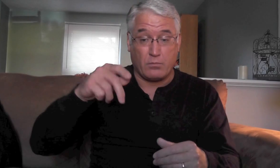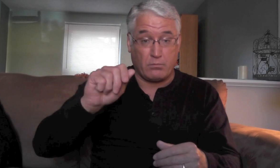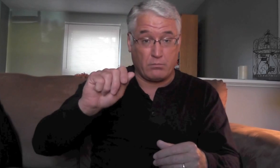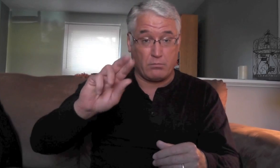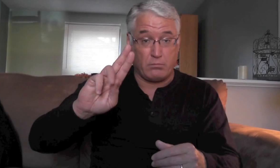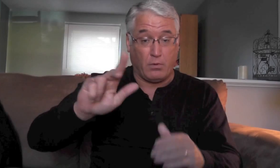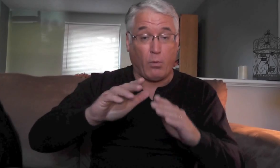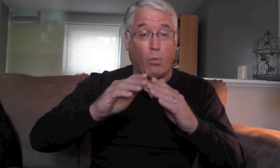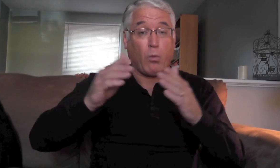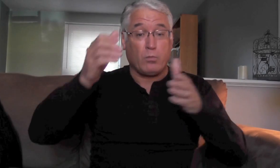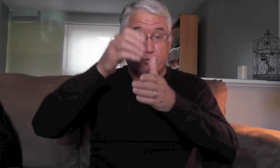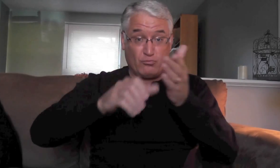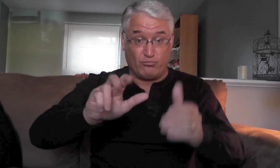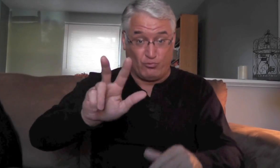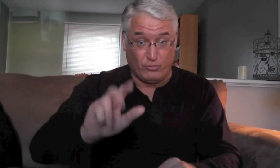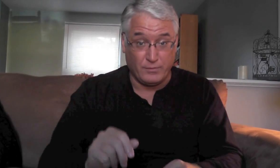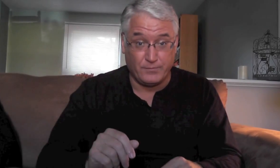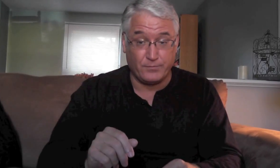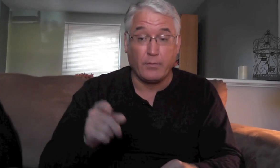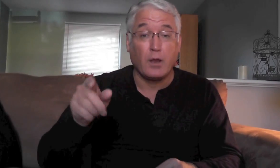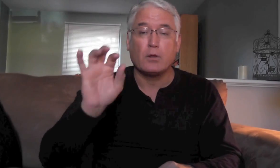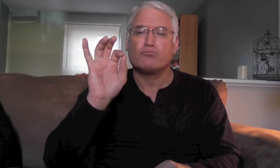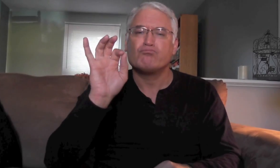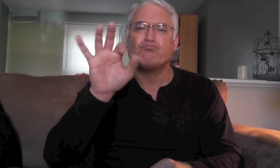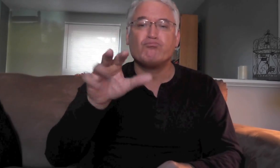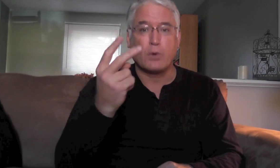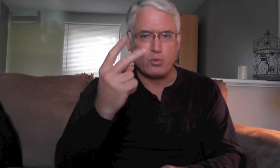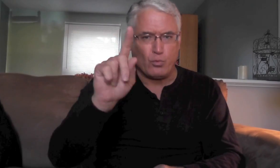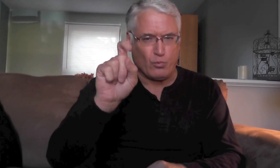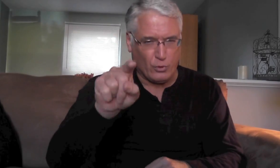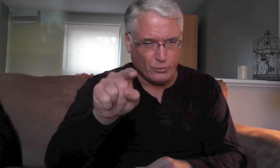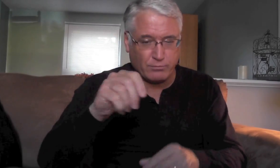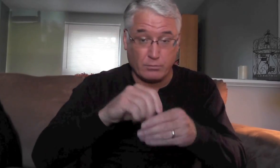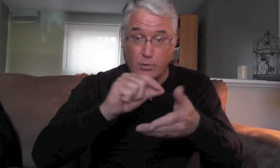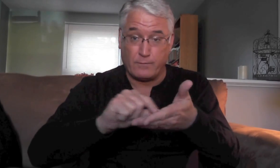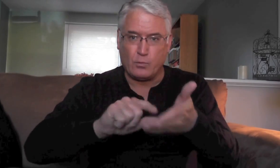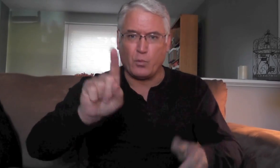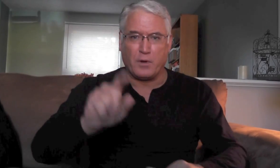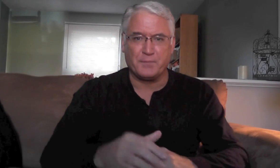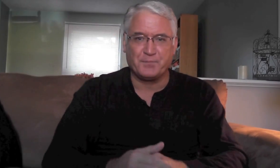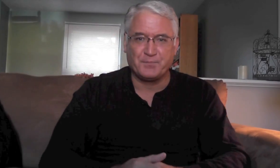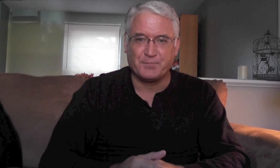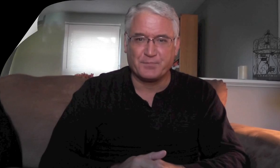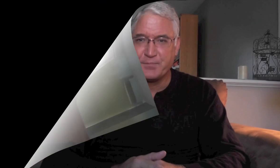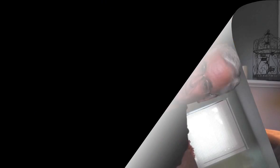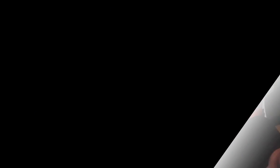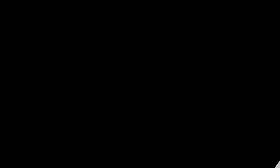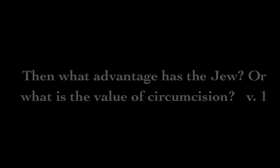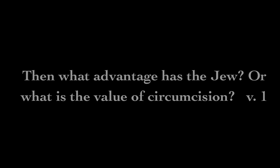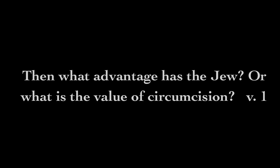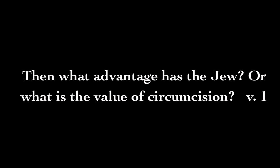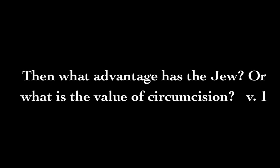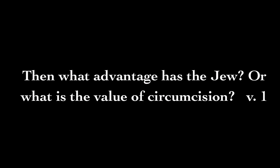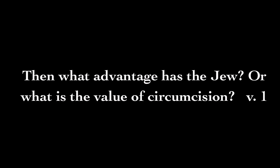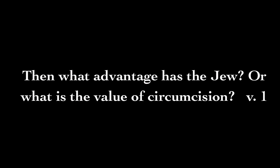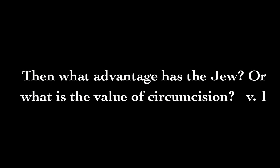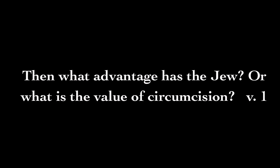Now, Paul, he is opening chapter 3, and he's dropping 2 questions in verse 1. Then what advantage has the